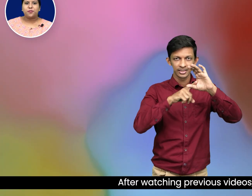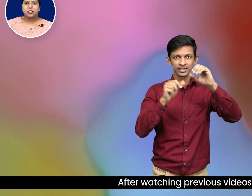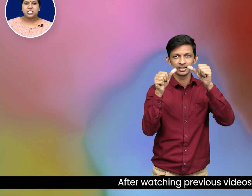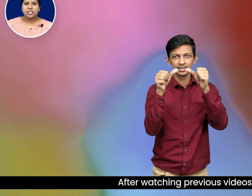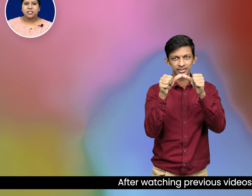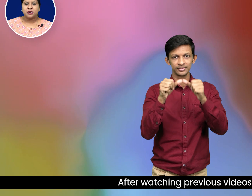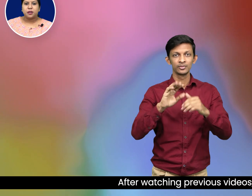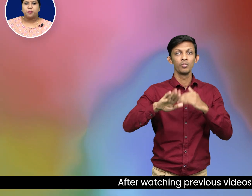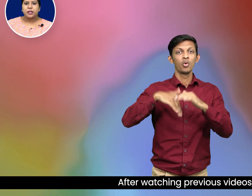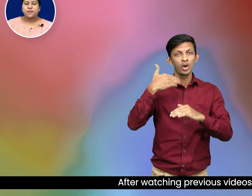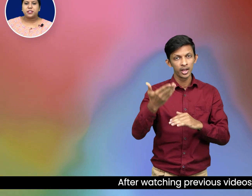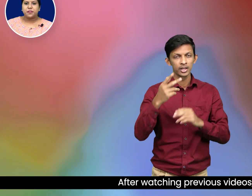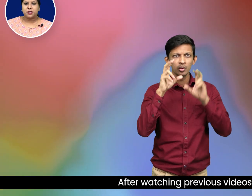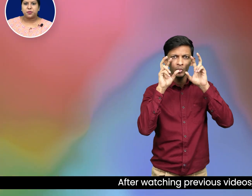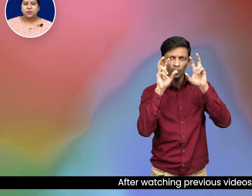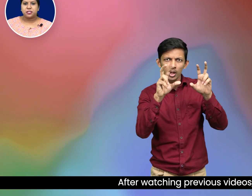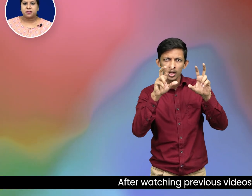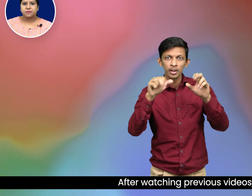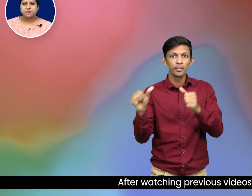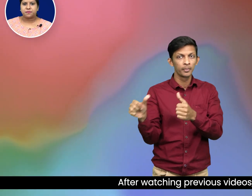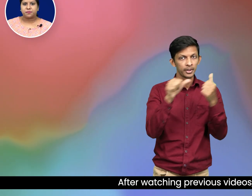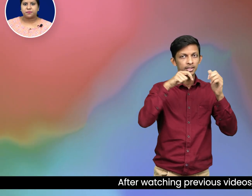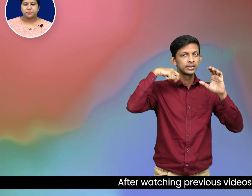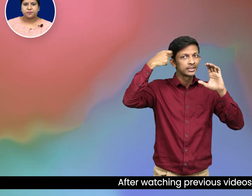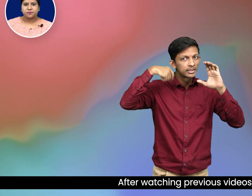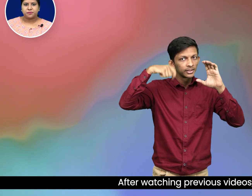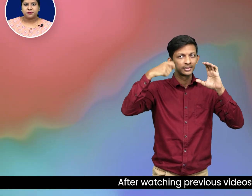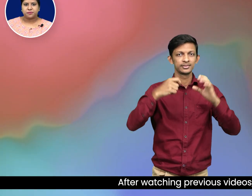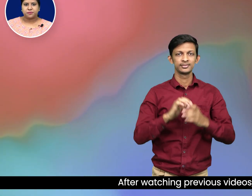after watching previous videos.